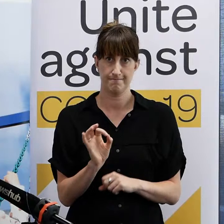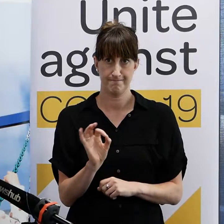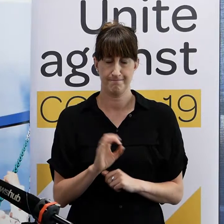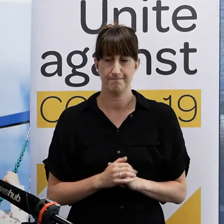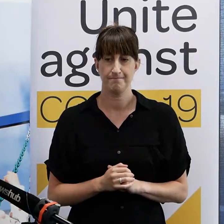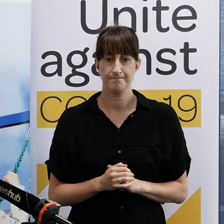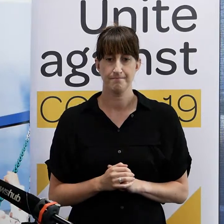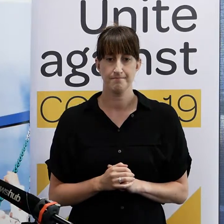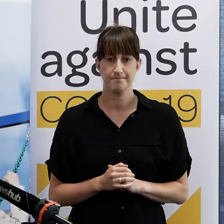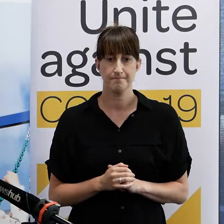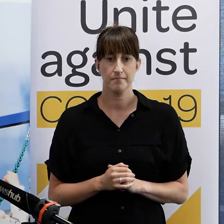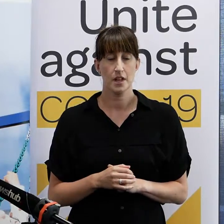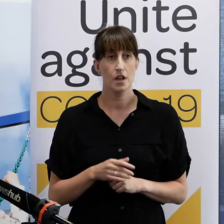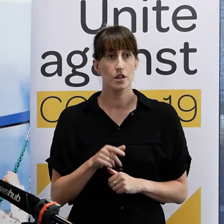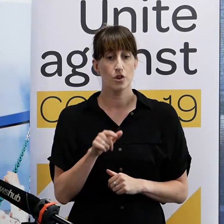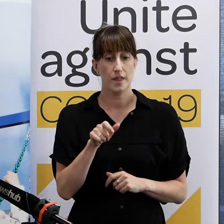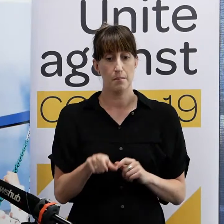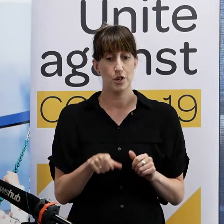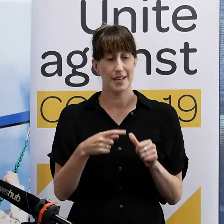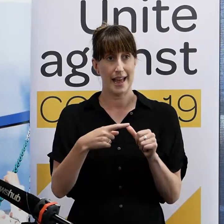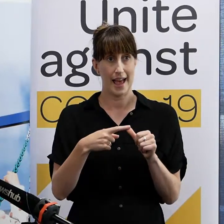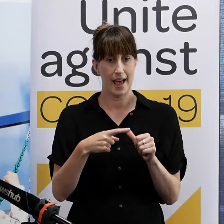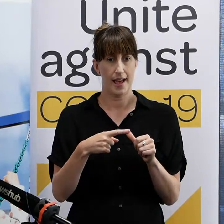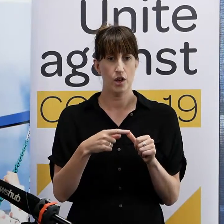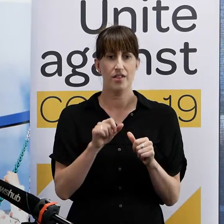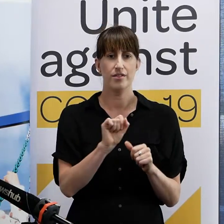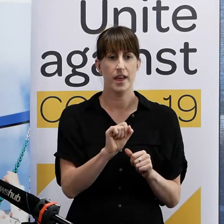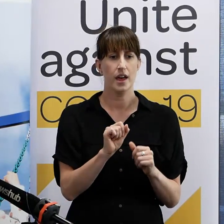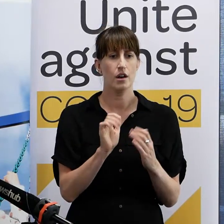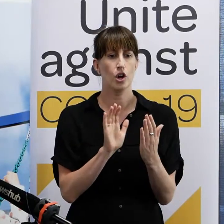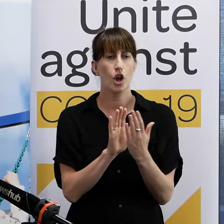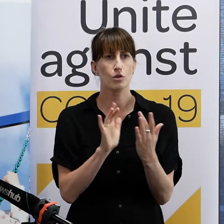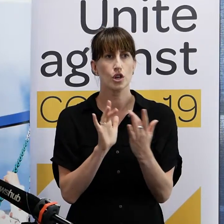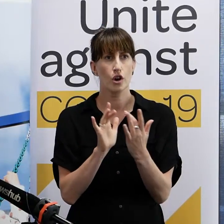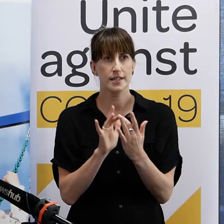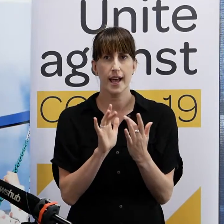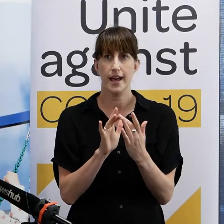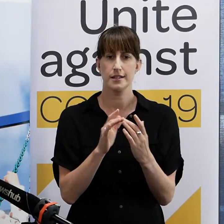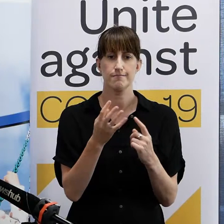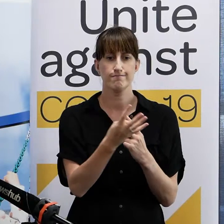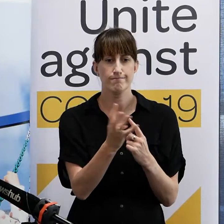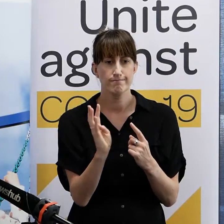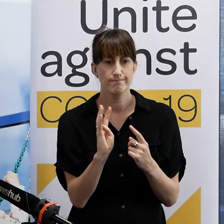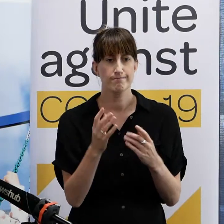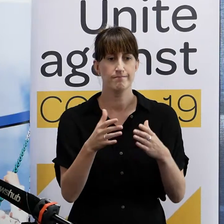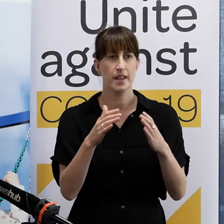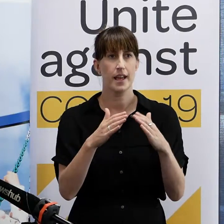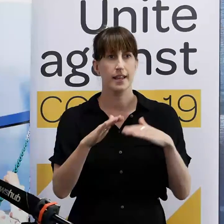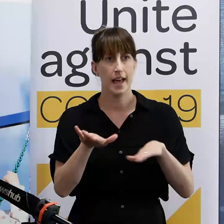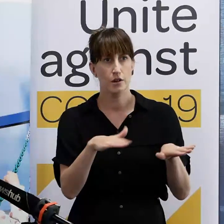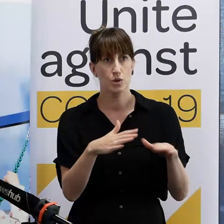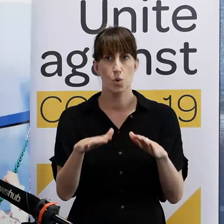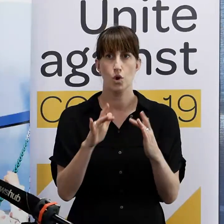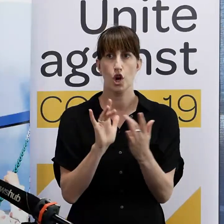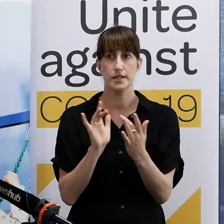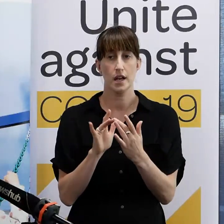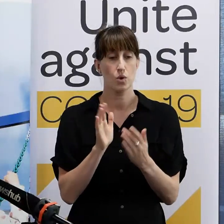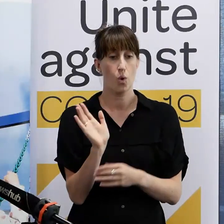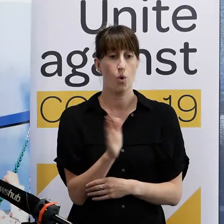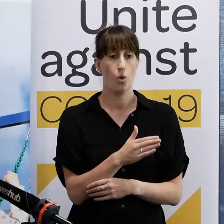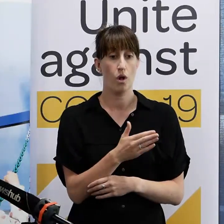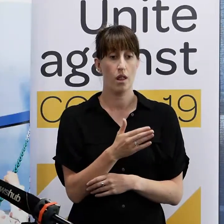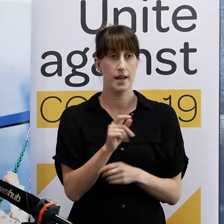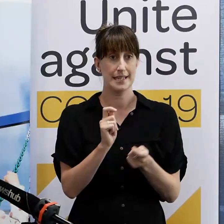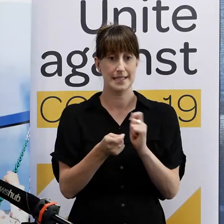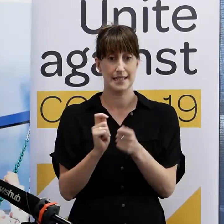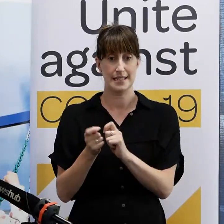All close and casual plus contacts of Case A have returned negative initial results. The close contacts, of